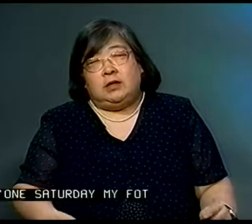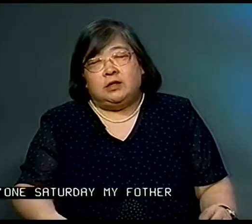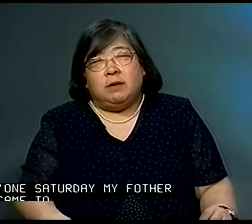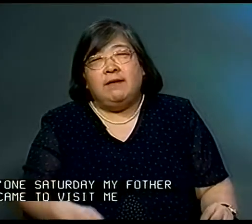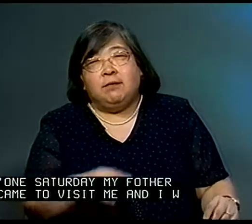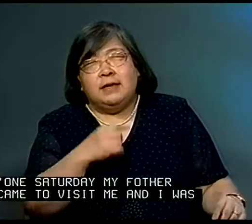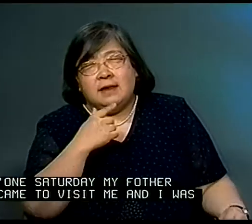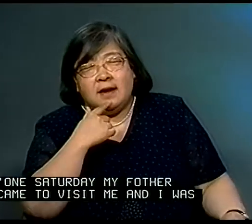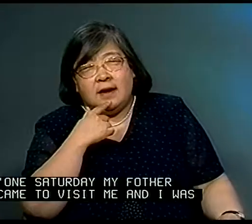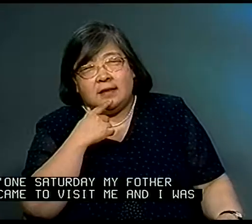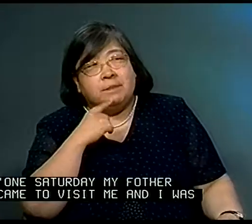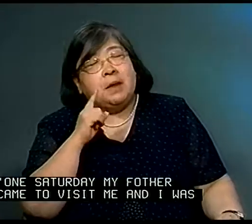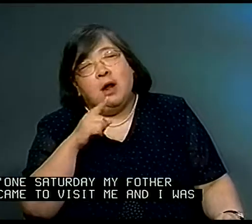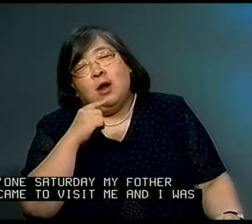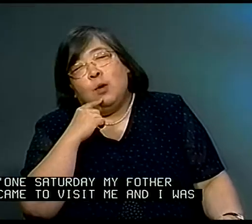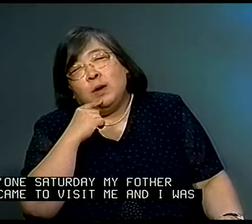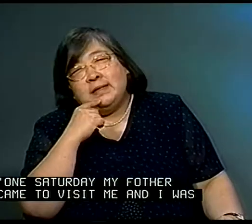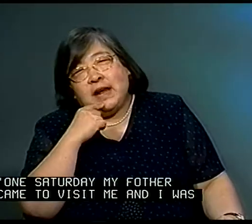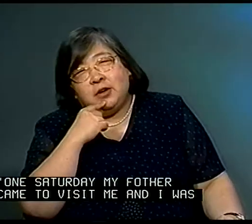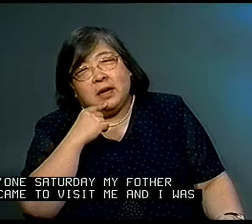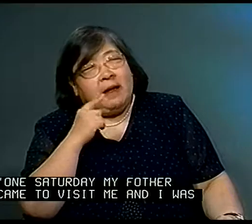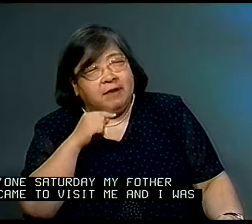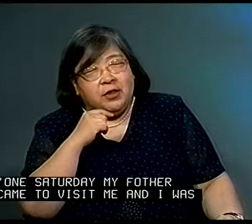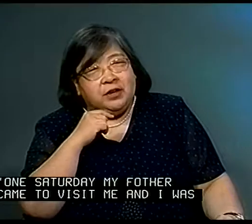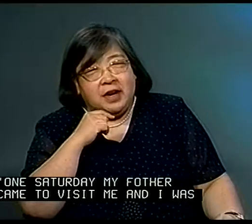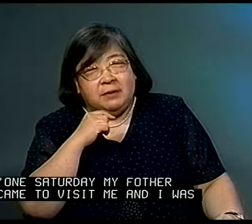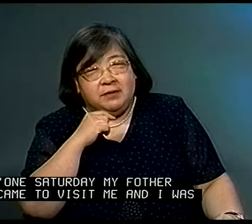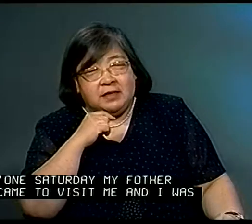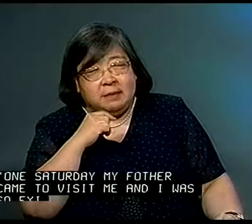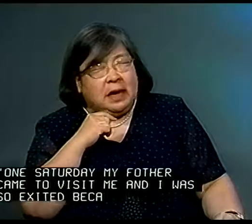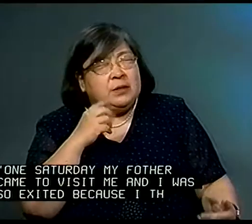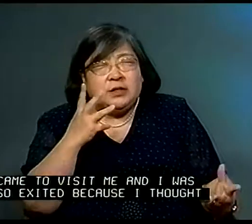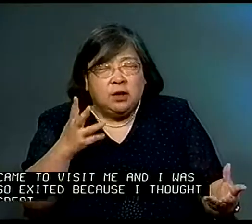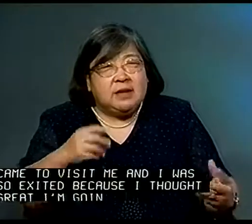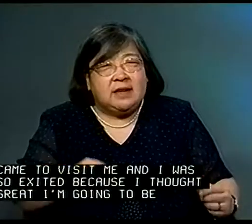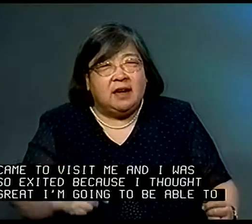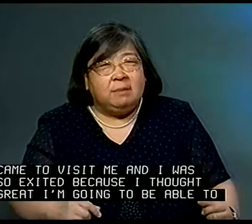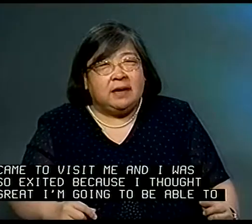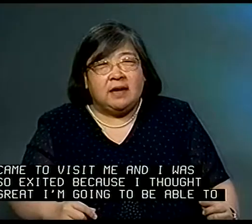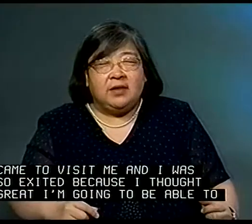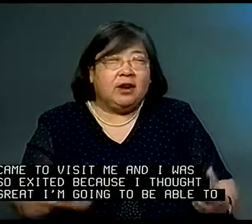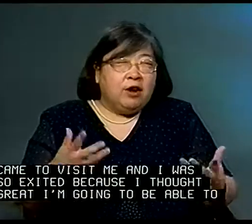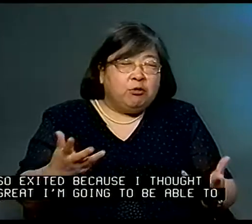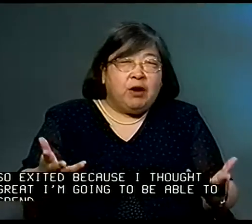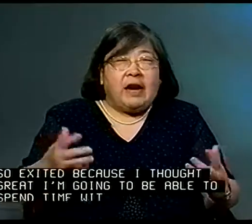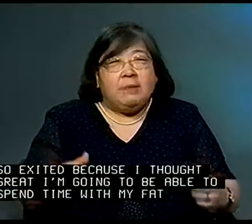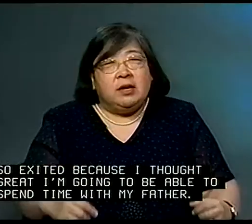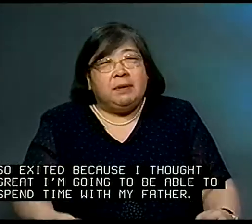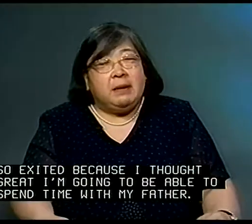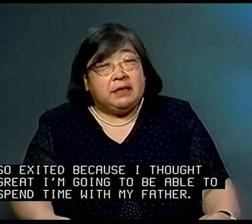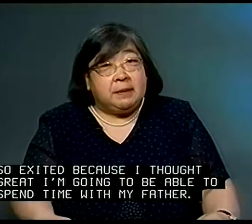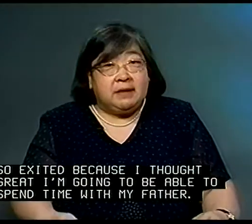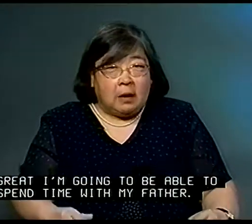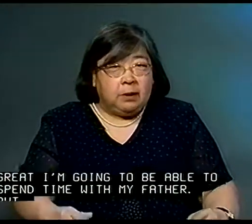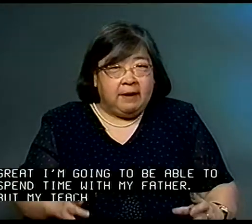so I voiced that as, one Saturday my father came to visit me, and I was so excited because I thought, great, I'm going to be able to spend time with my